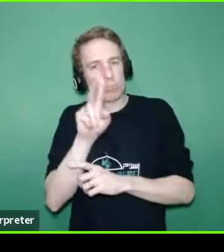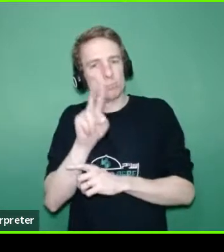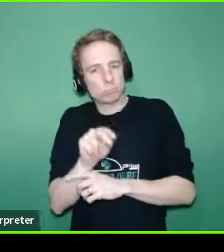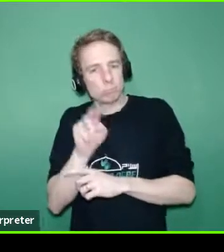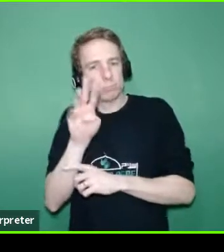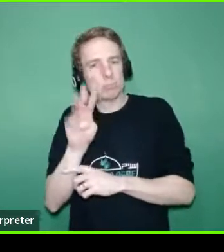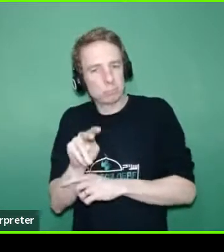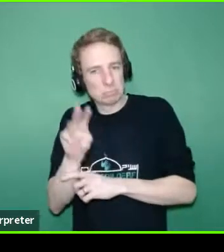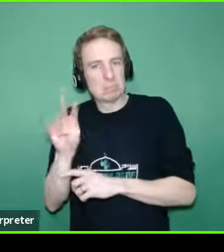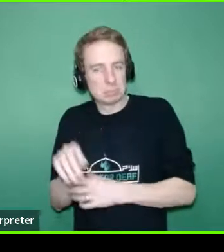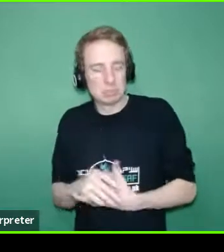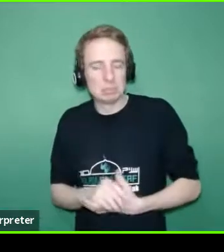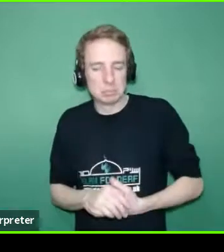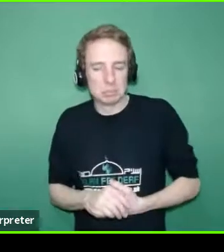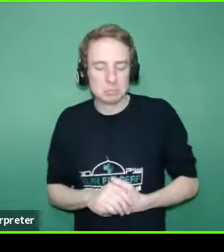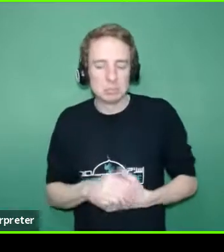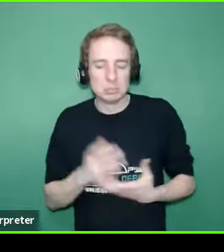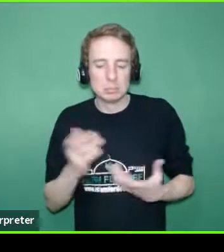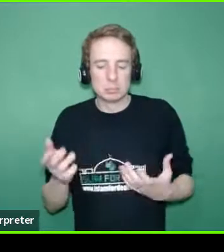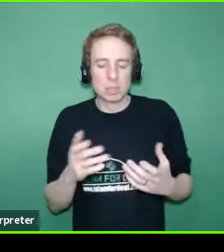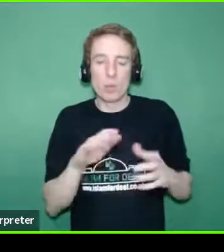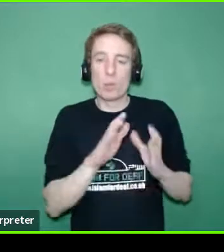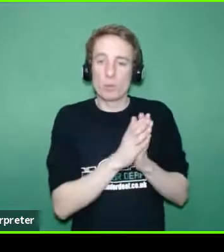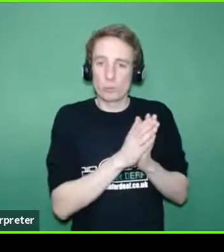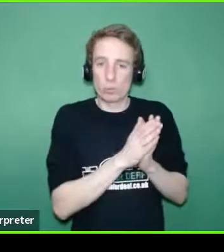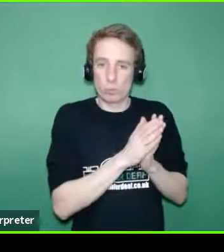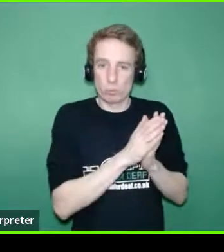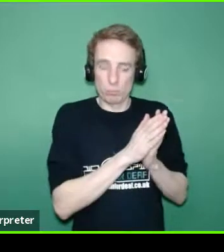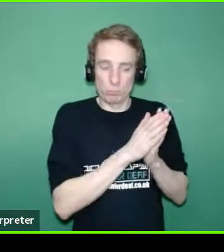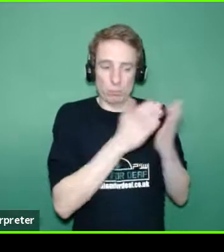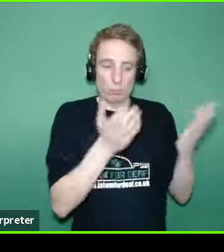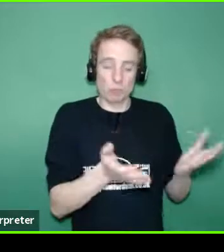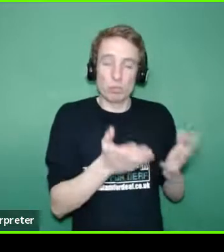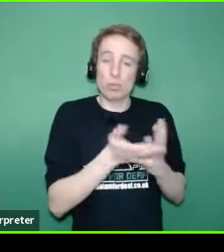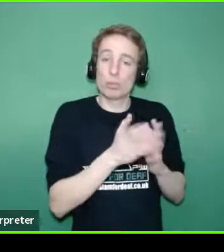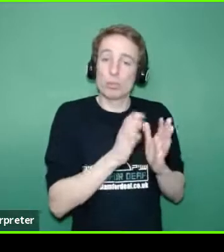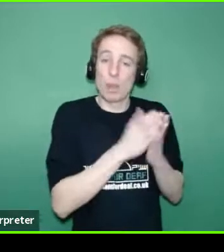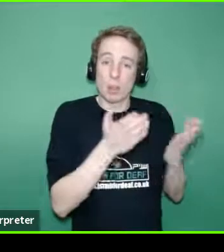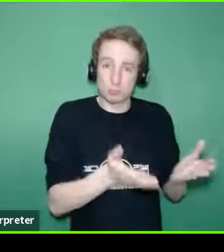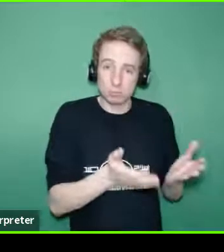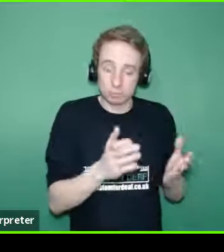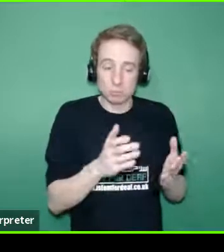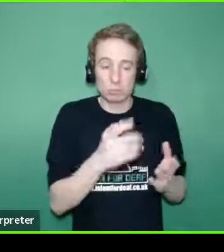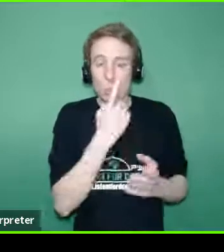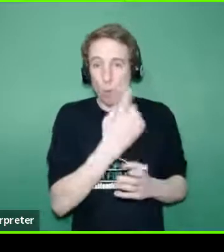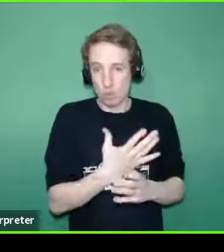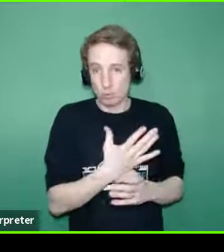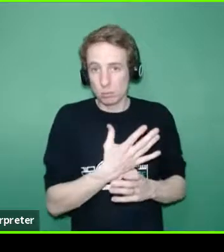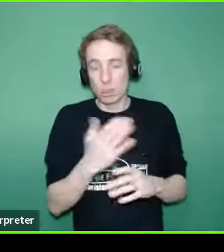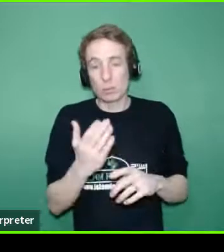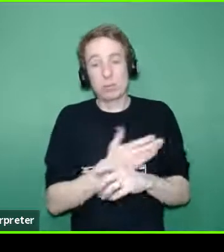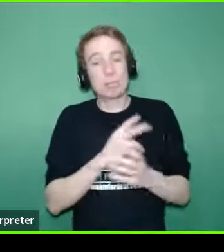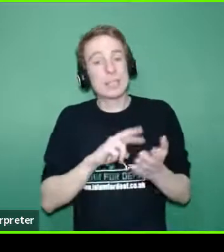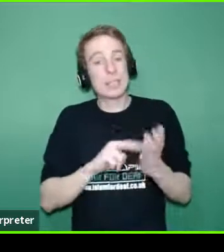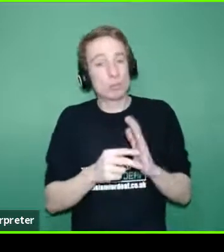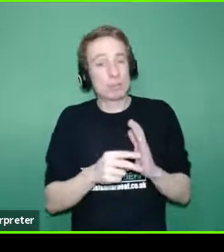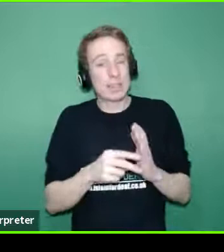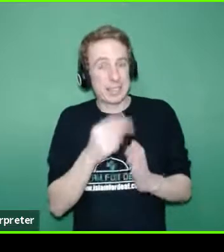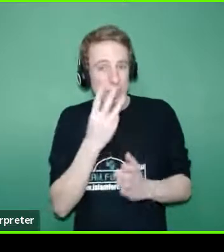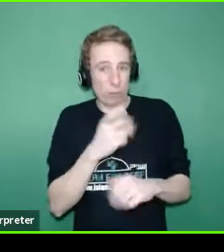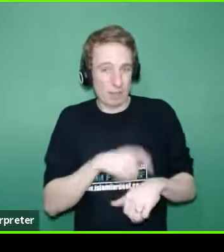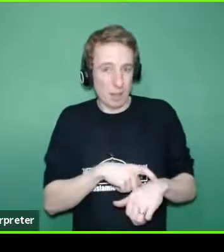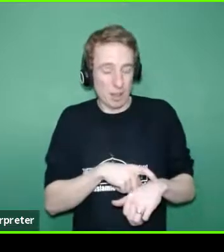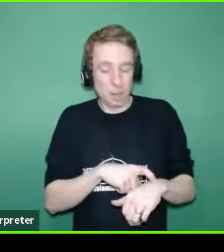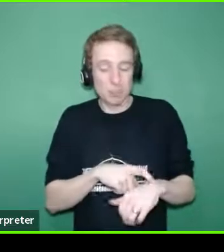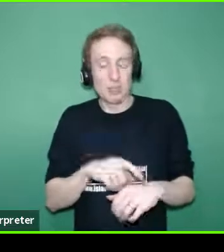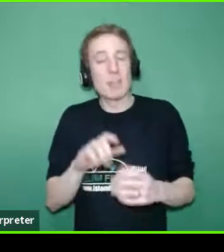opening once, the chapter of the pre-decree 3 times, and the chapter of sincerity 12